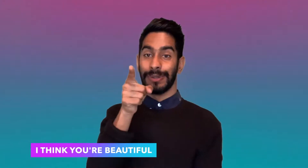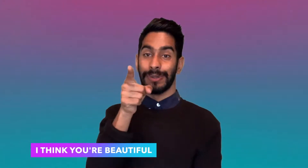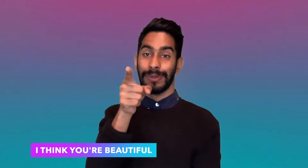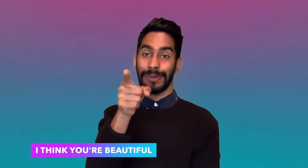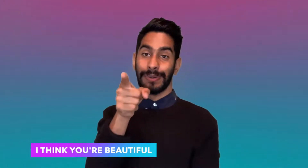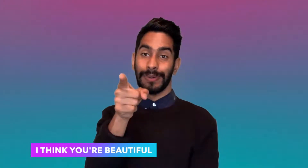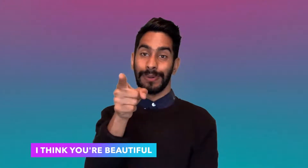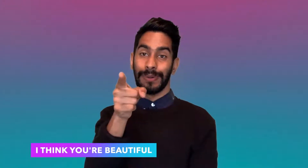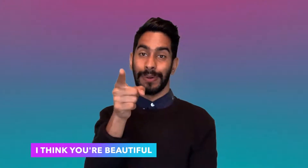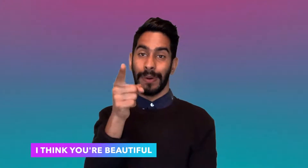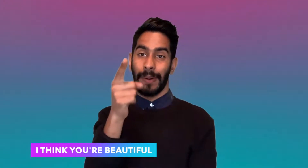you're